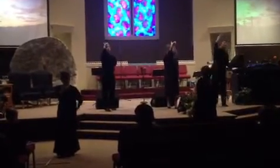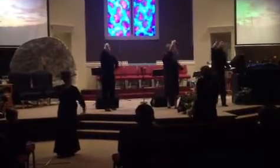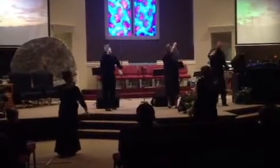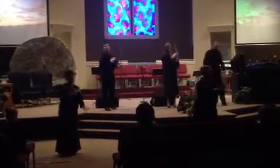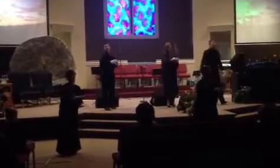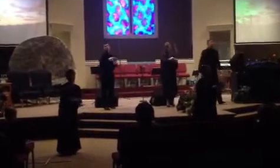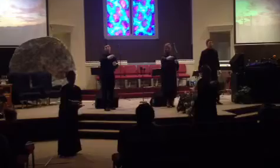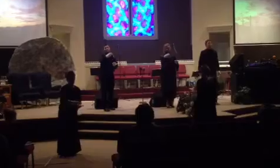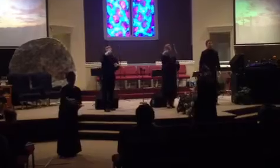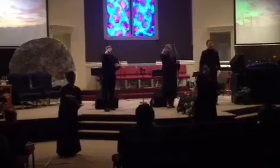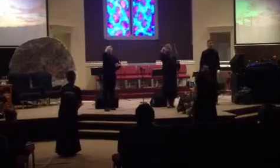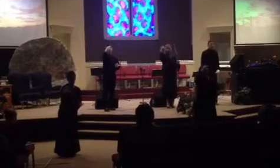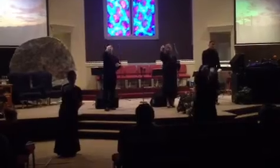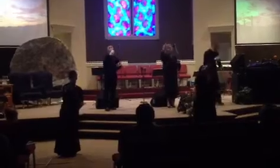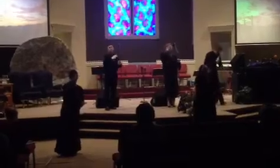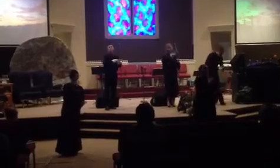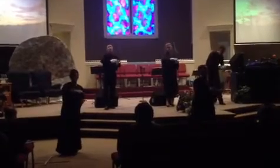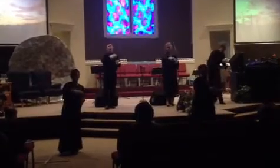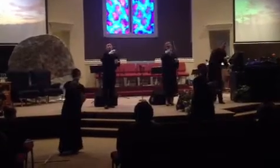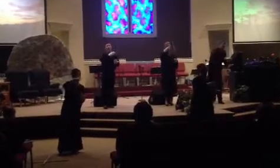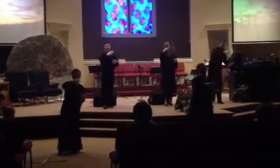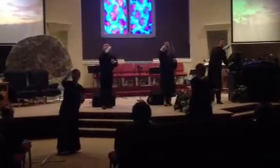holy.